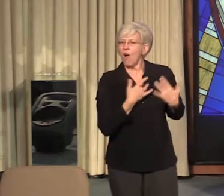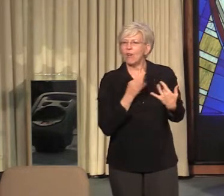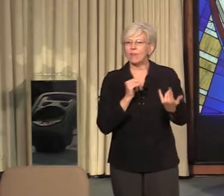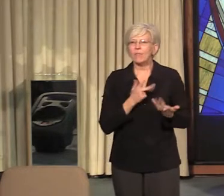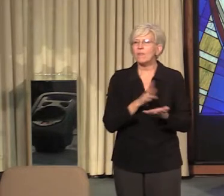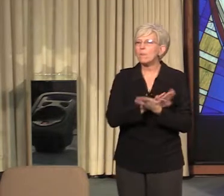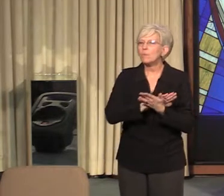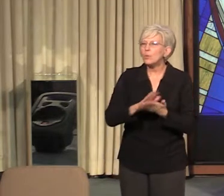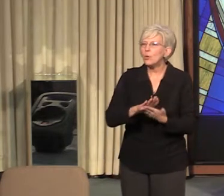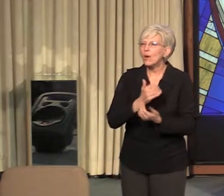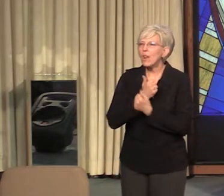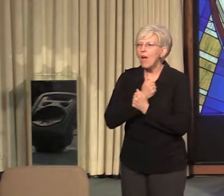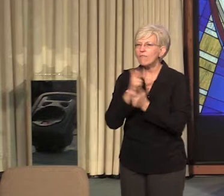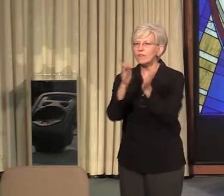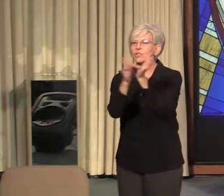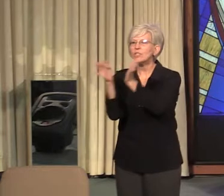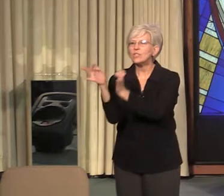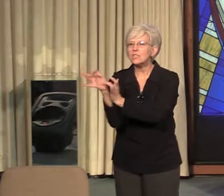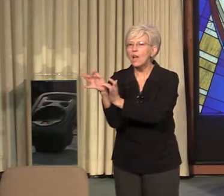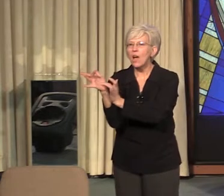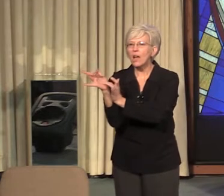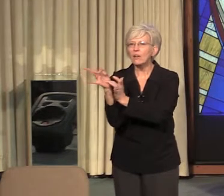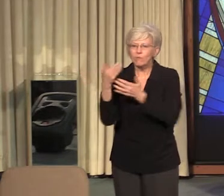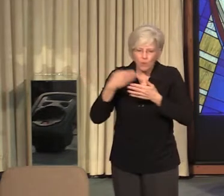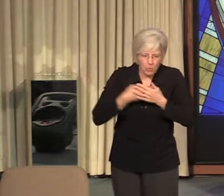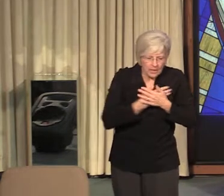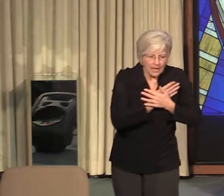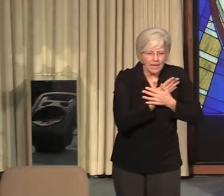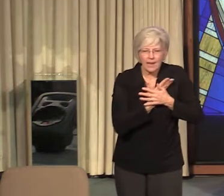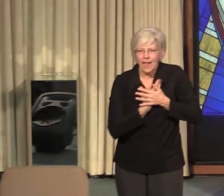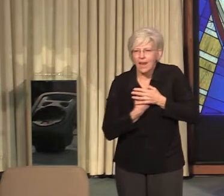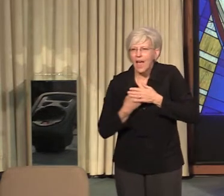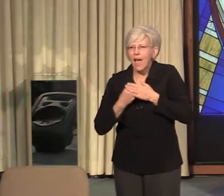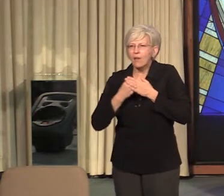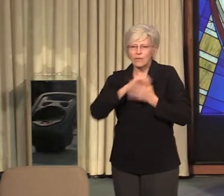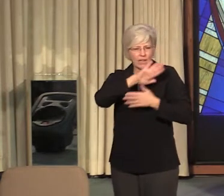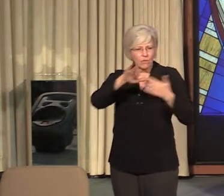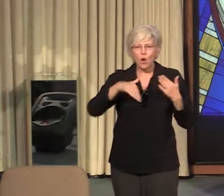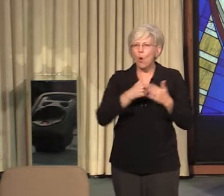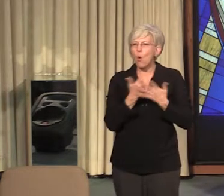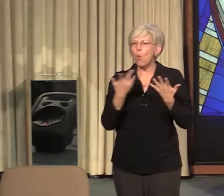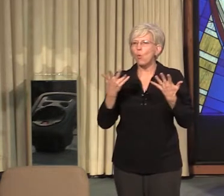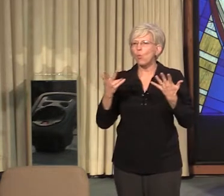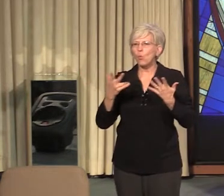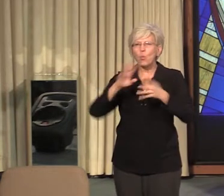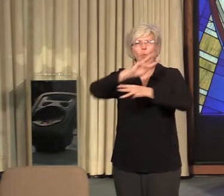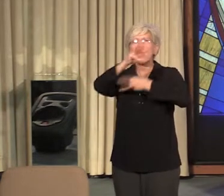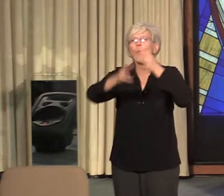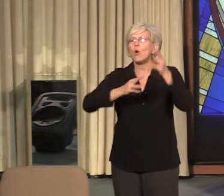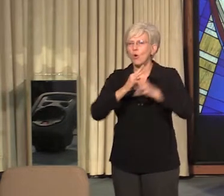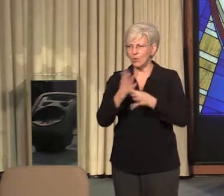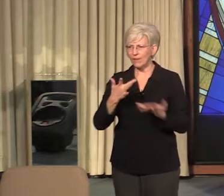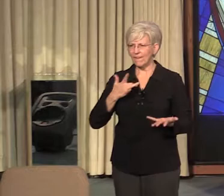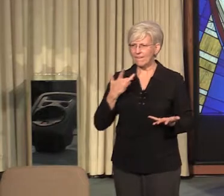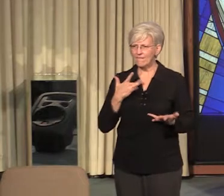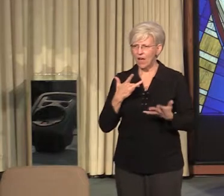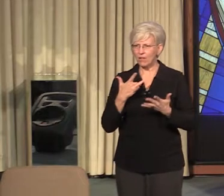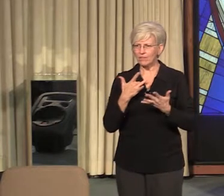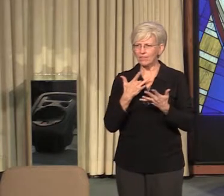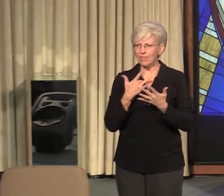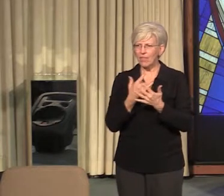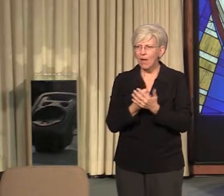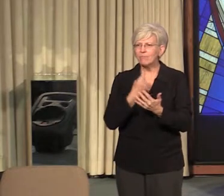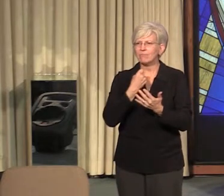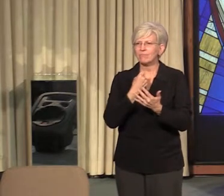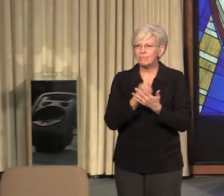Christ flowed in and out through its beatings and that all the world felt its joyous pulsation. I went to all